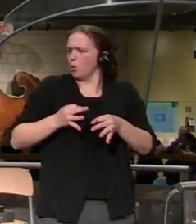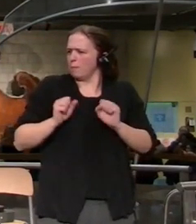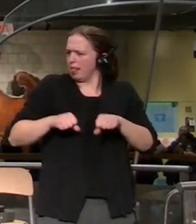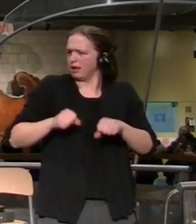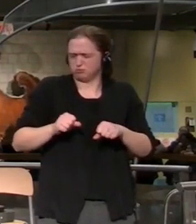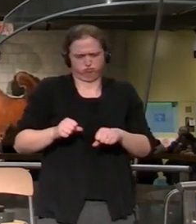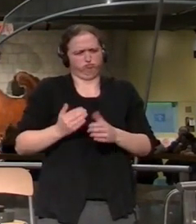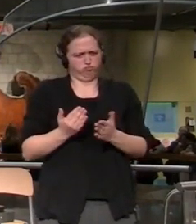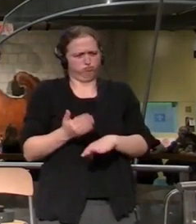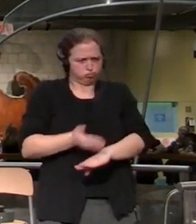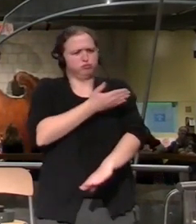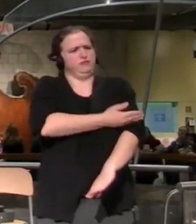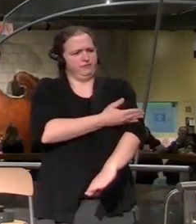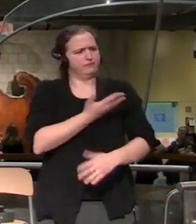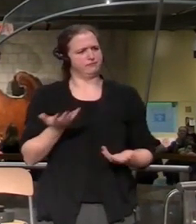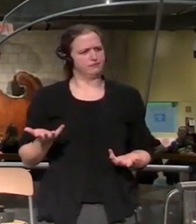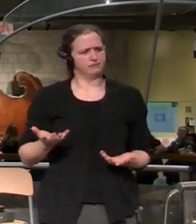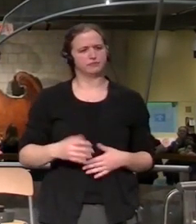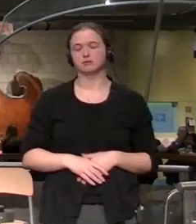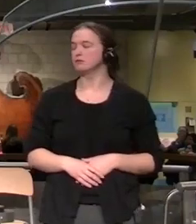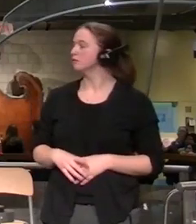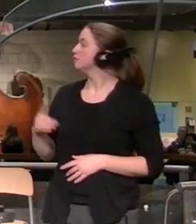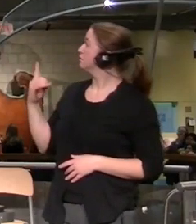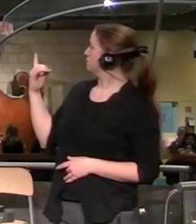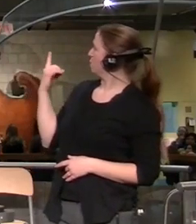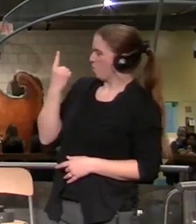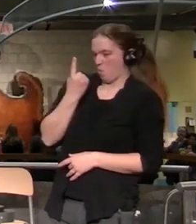consequences. So this is one important part of the story.